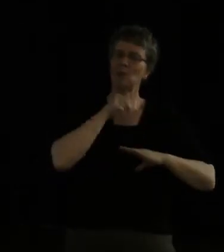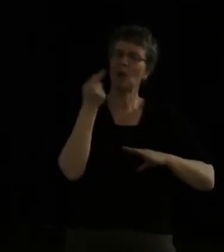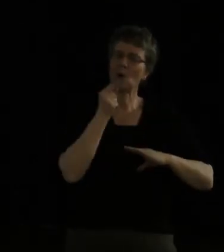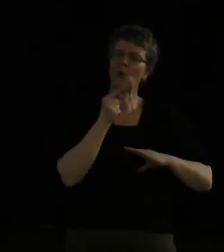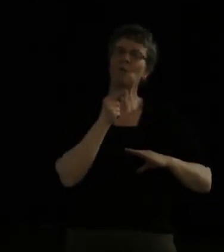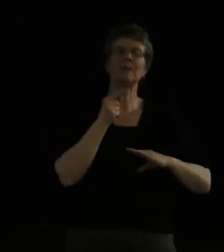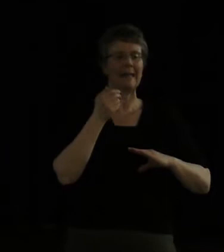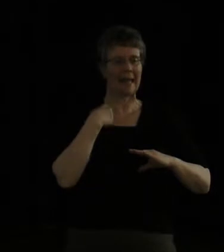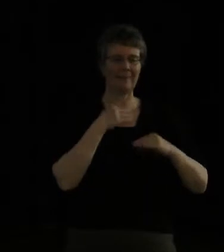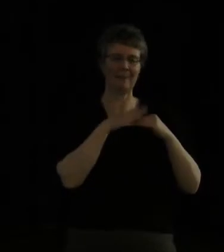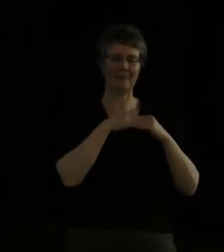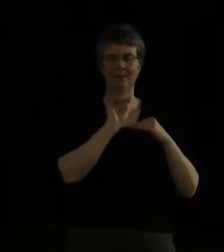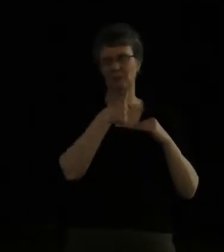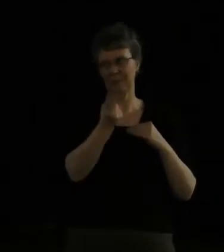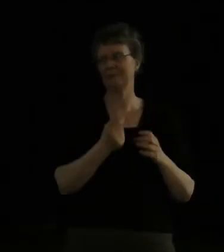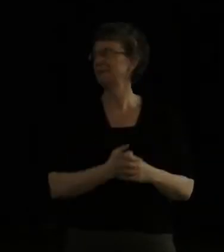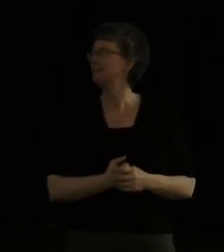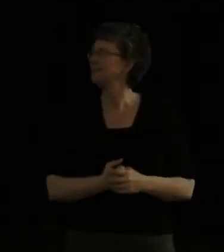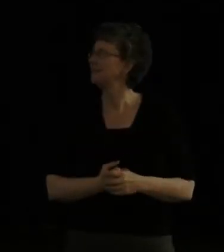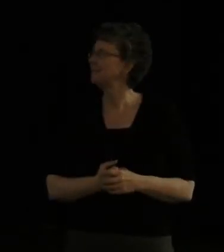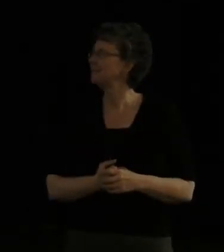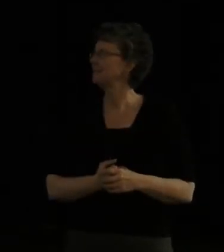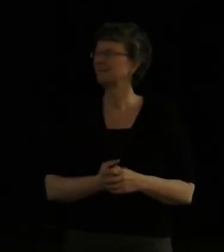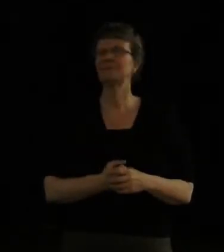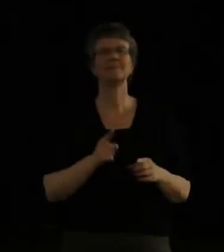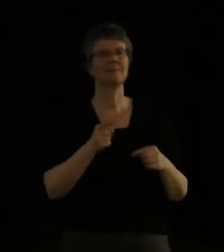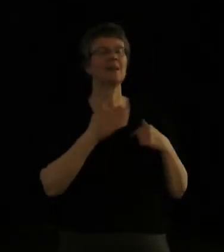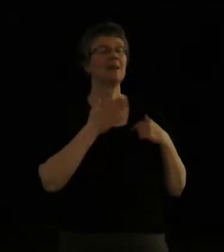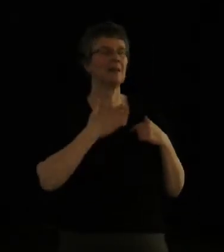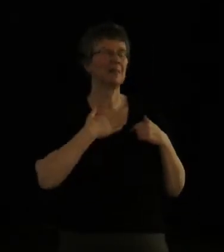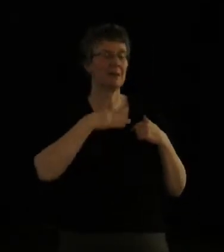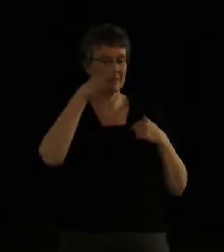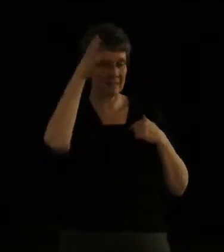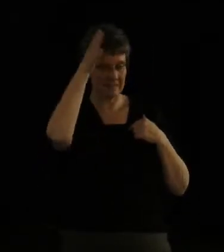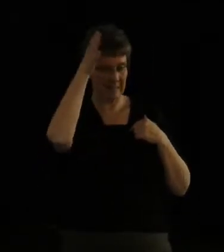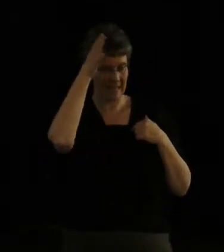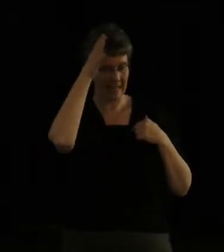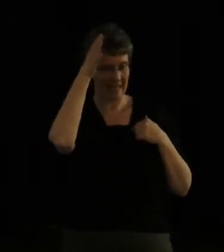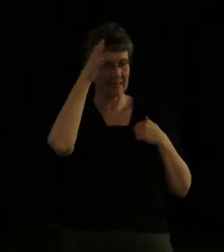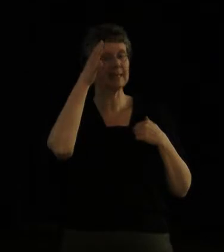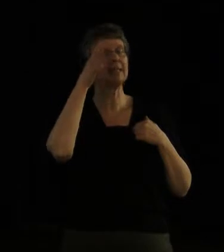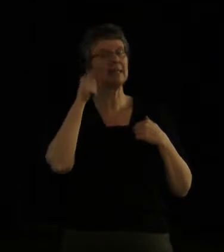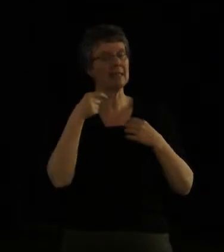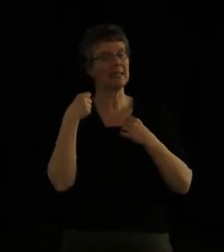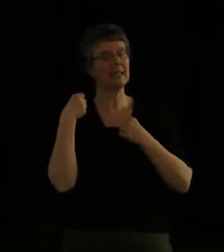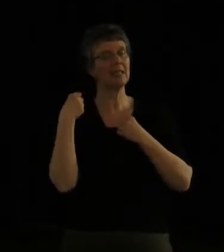Something I learned a little later in life, my dad moved from driving a car, and he could transfer from his wheelchair into a